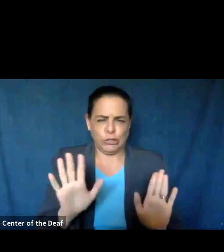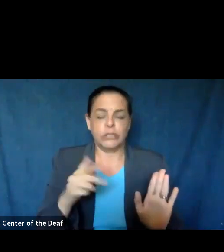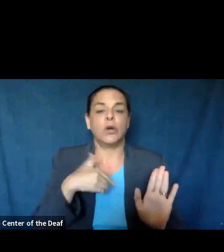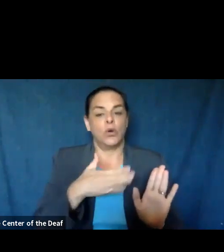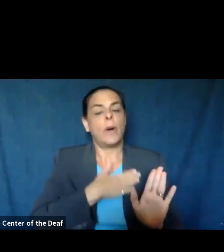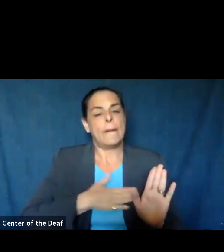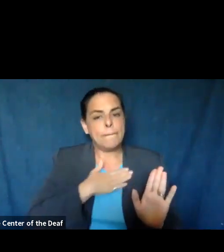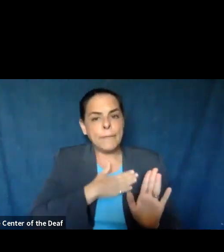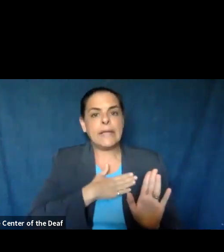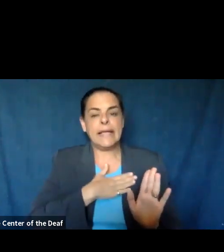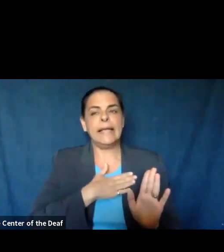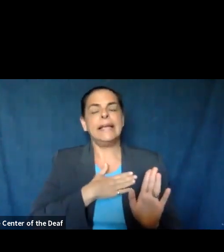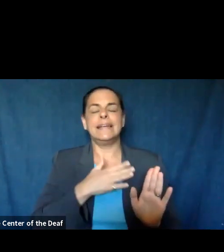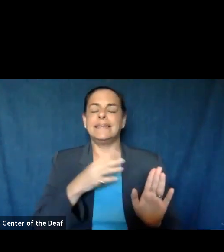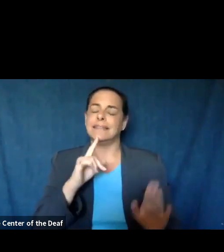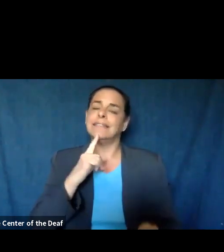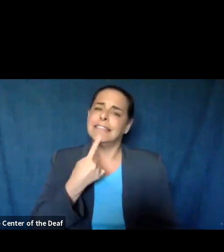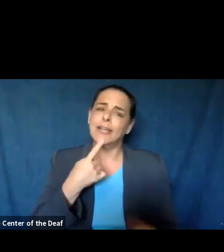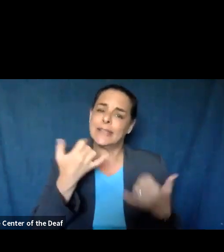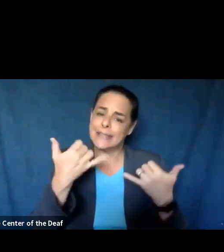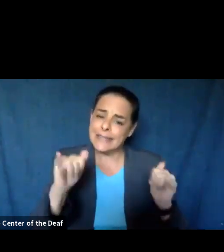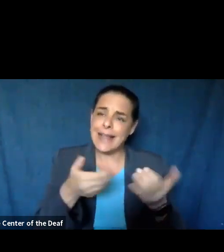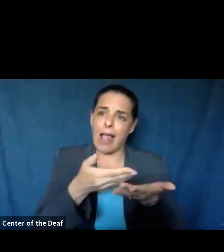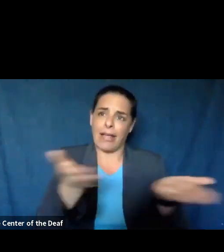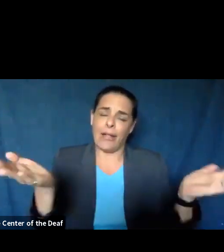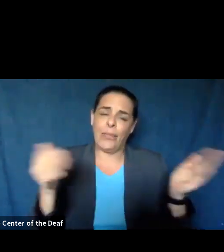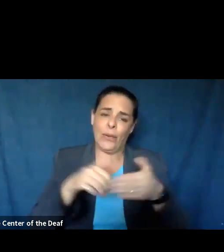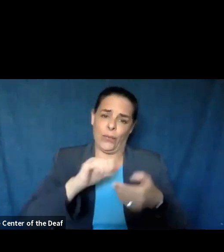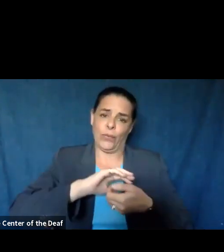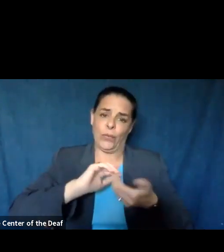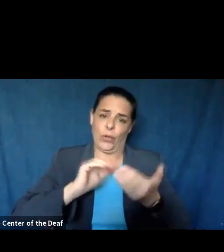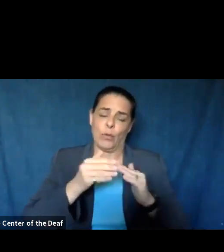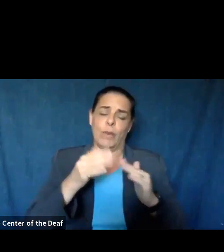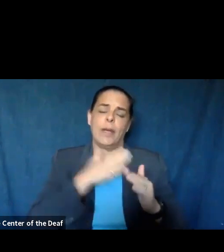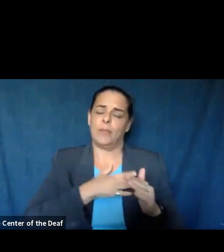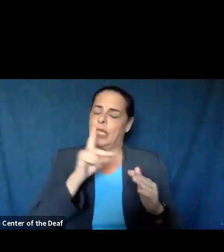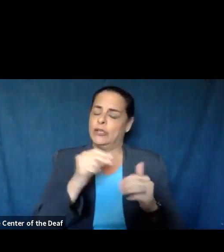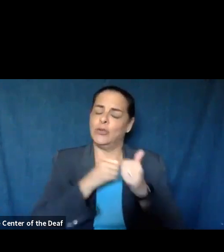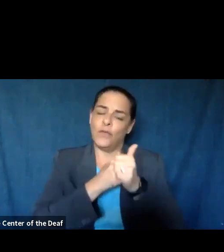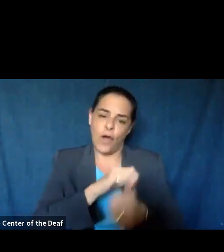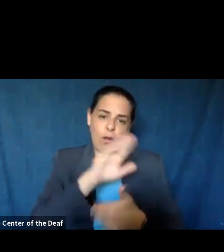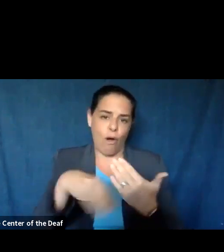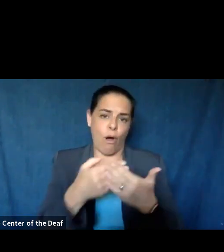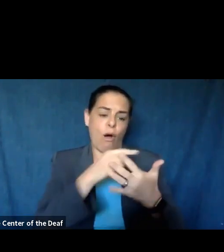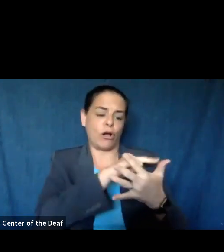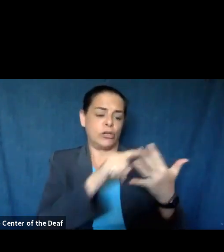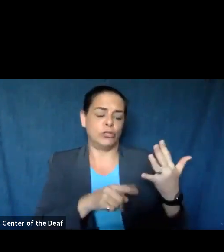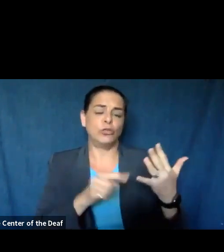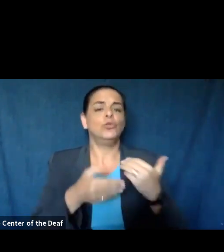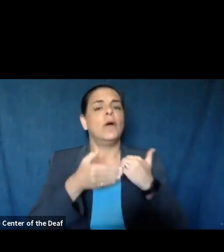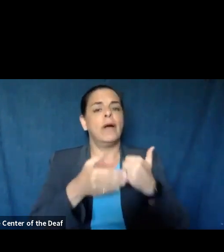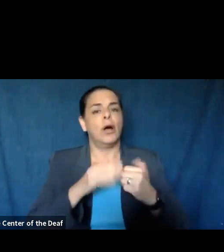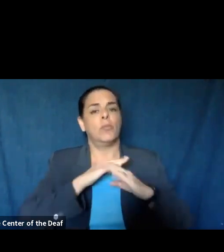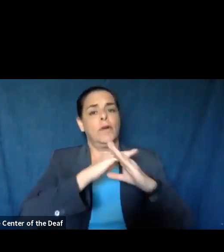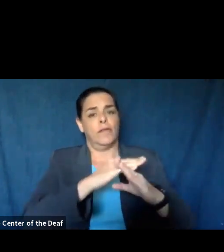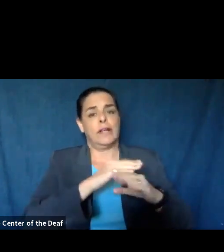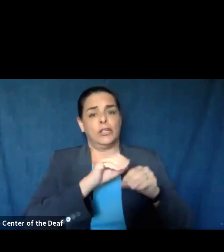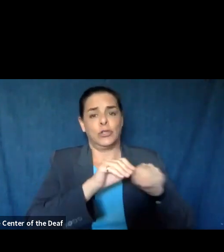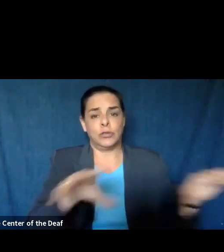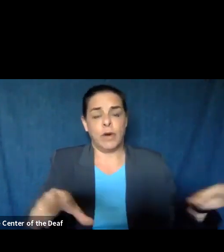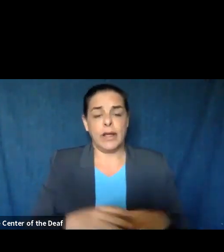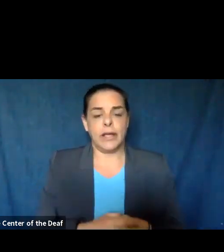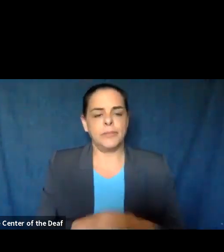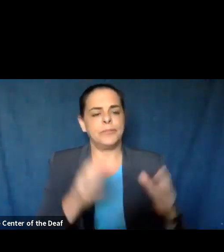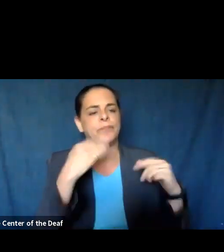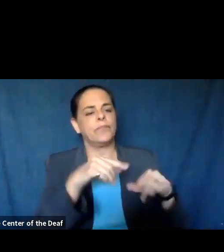to take this seriously. It's still in the community, and do all of the things that we've been asking to do to help prevent the spread. Also from